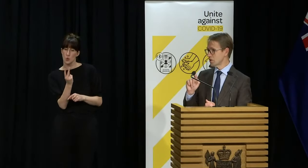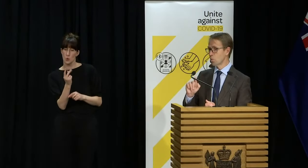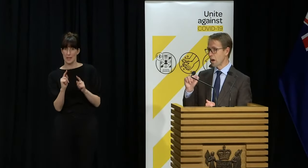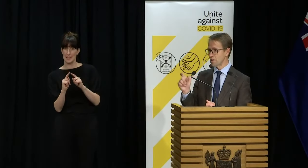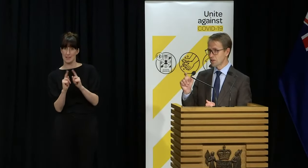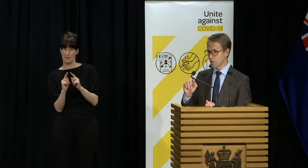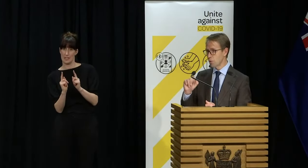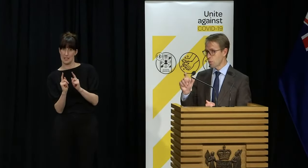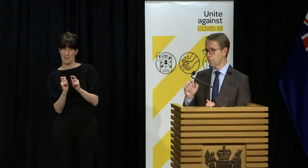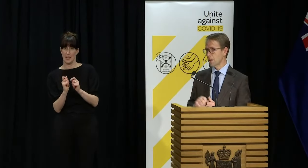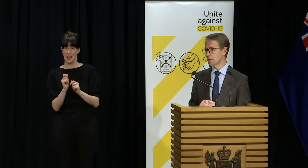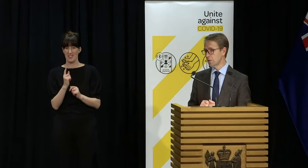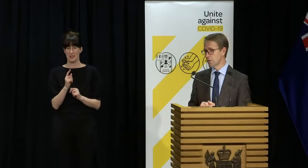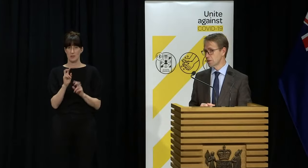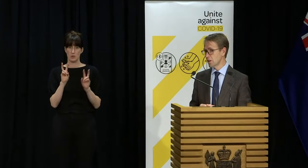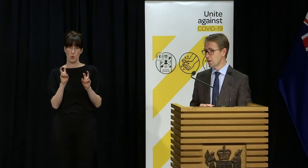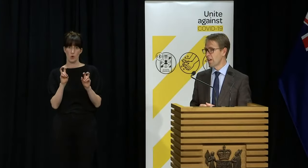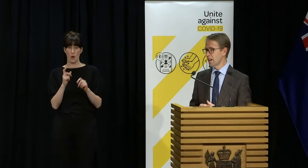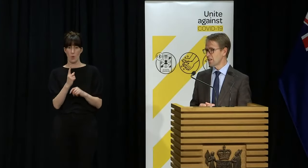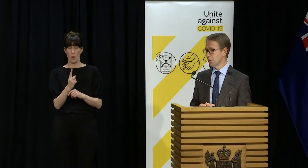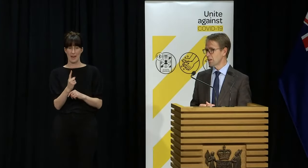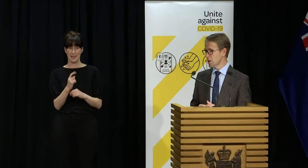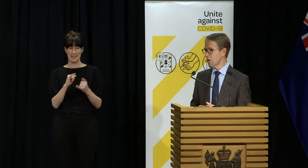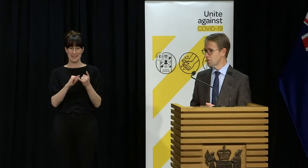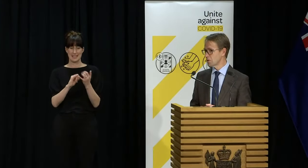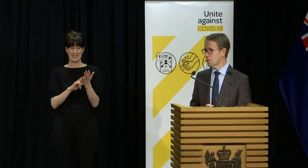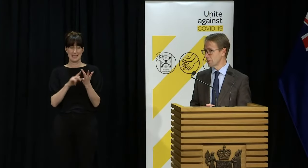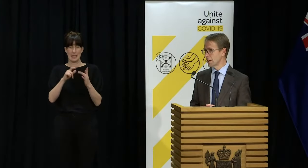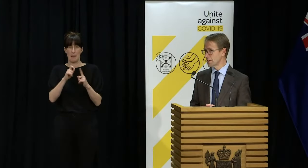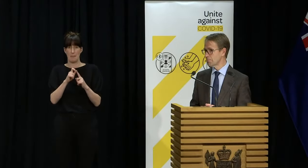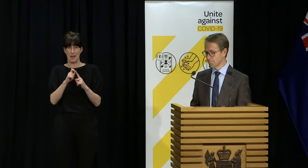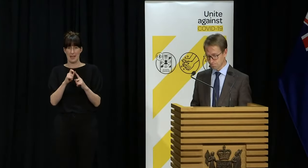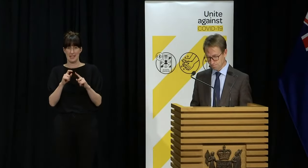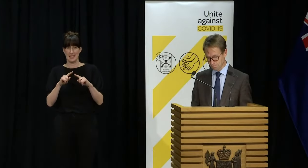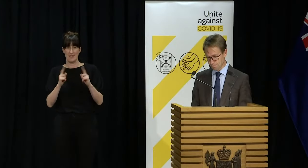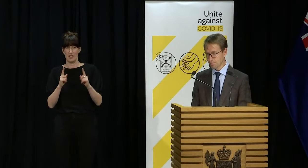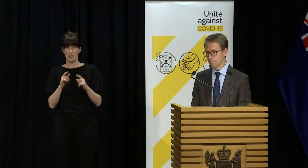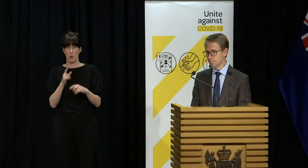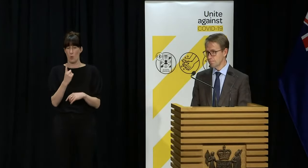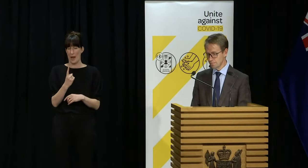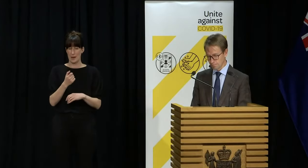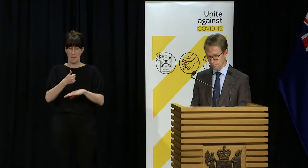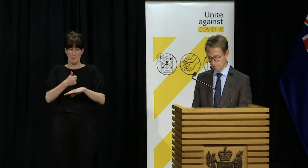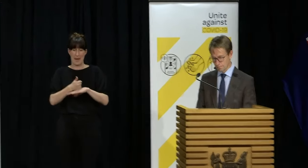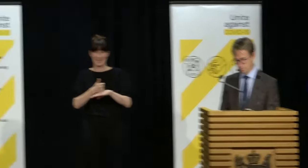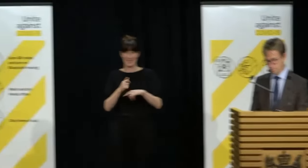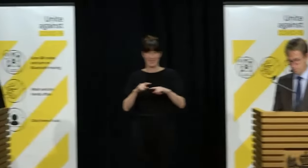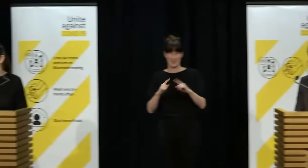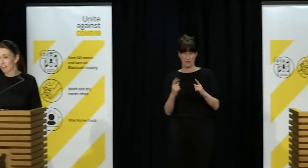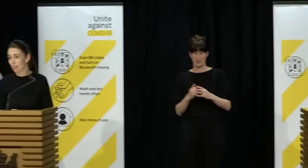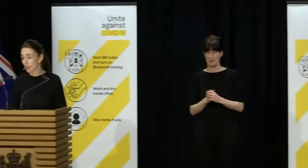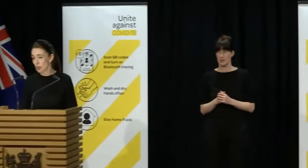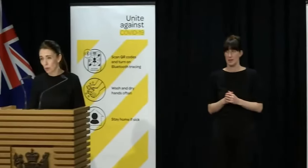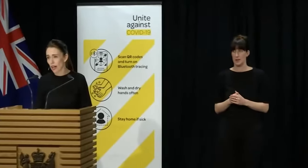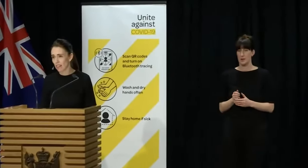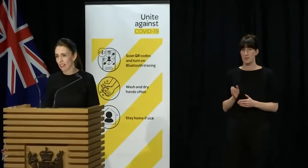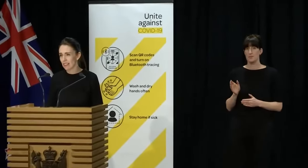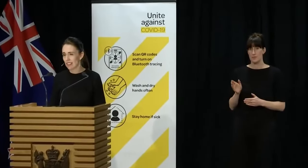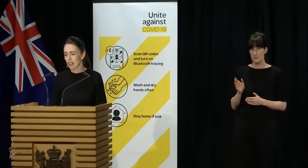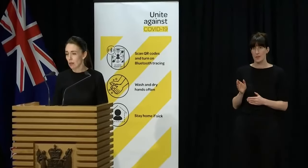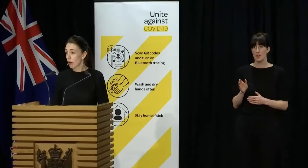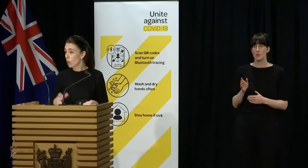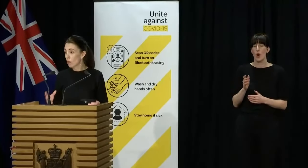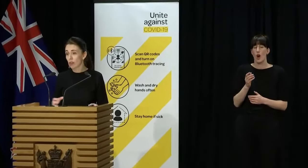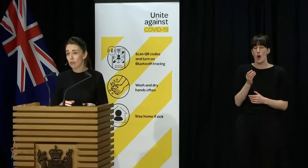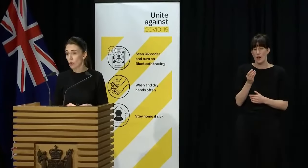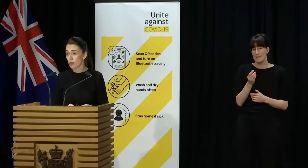called as a 1 SNP or 1 base difference, so it's about as close as you can get. Yeah, so enough confidence, as we say, to only give small